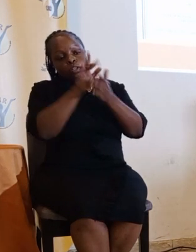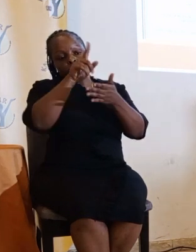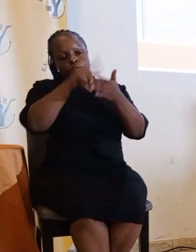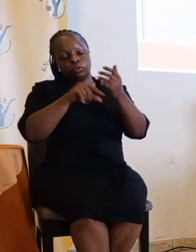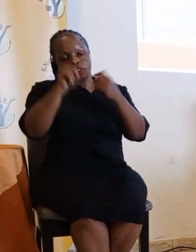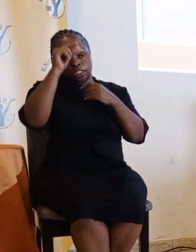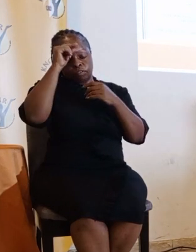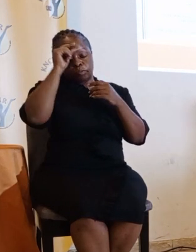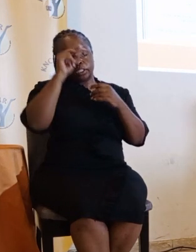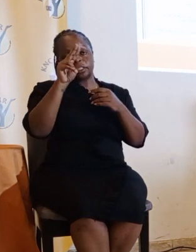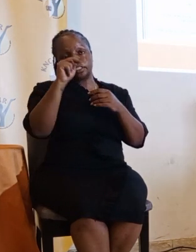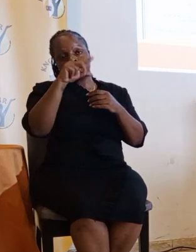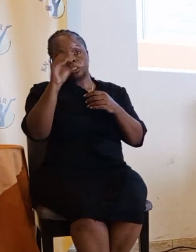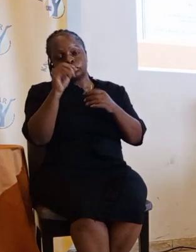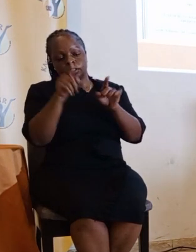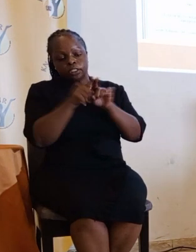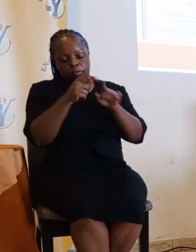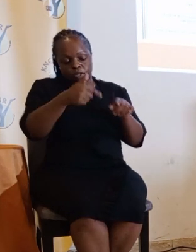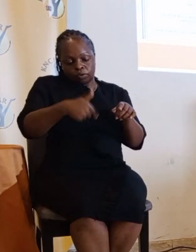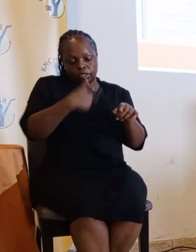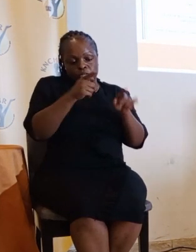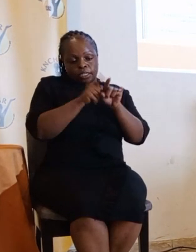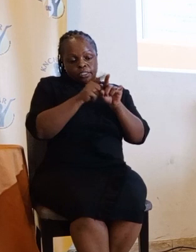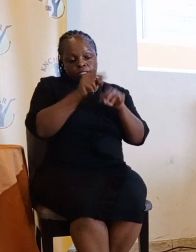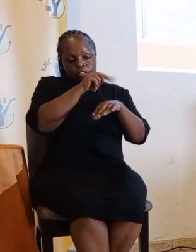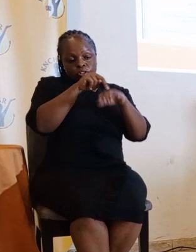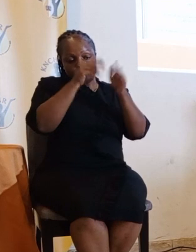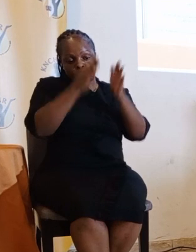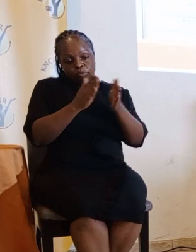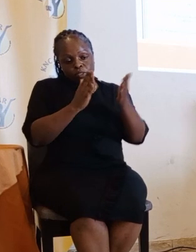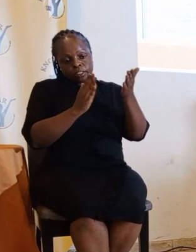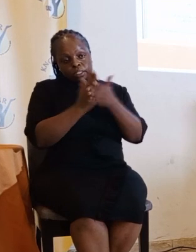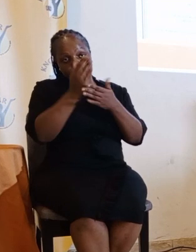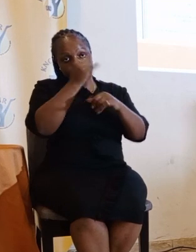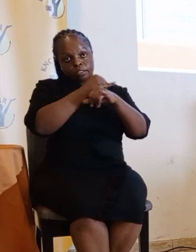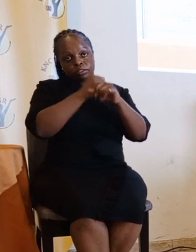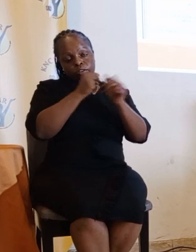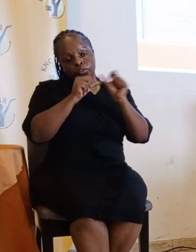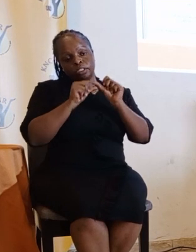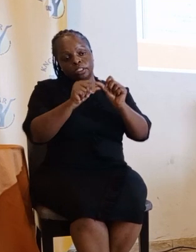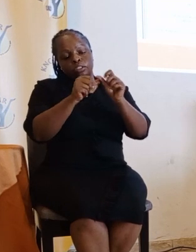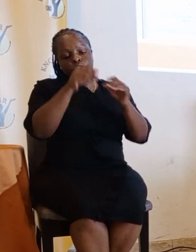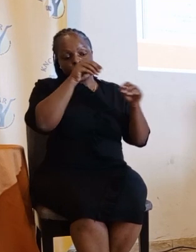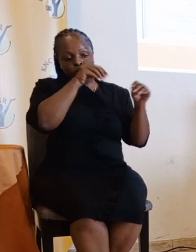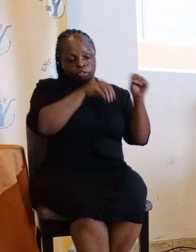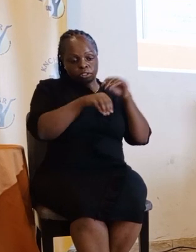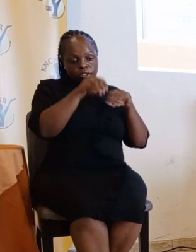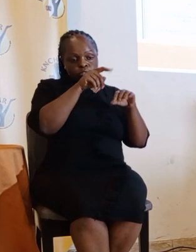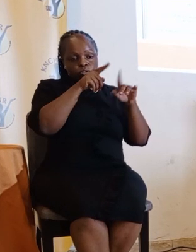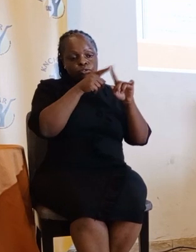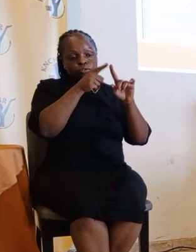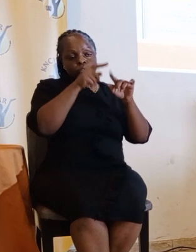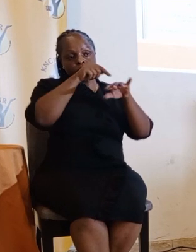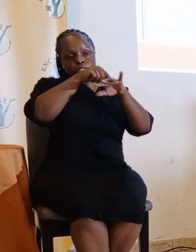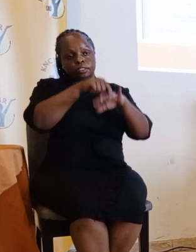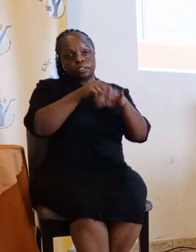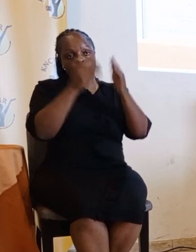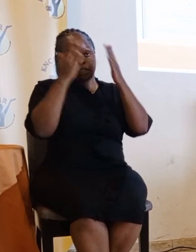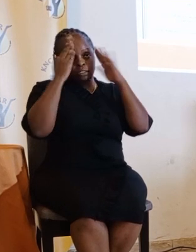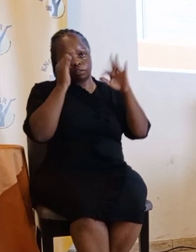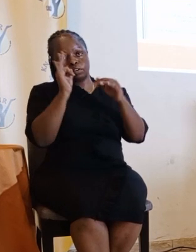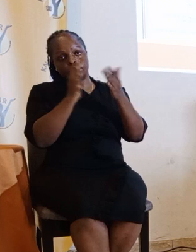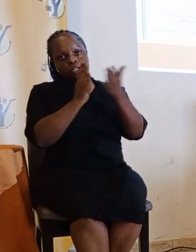and NGOs and ourselves as a national human rights institution continue to contribute to tangible realization